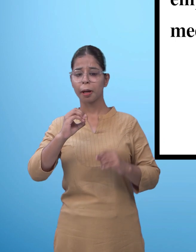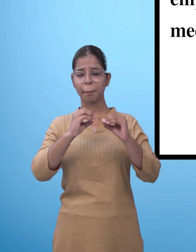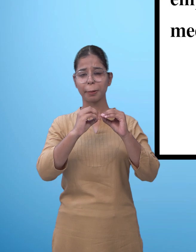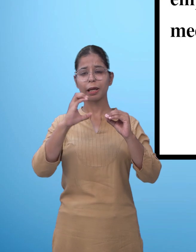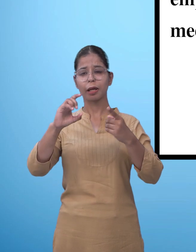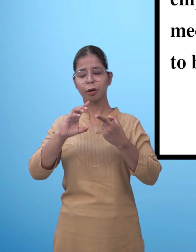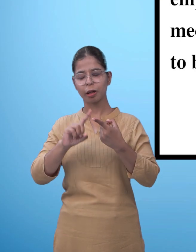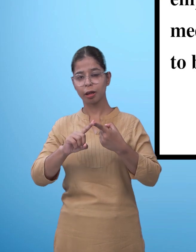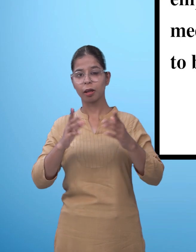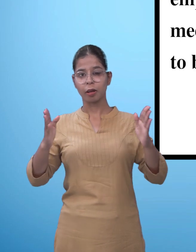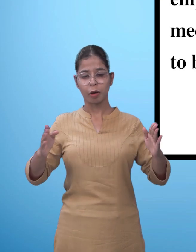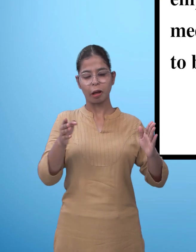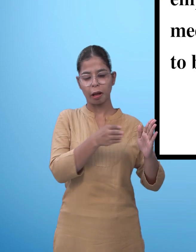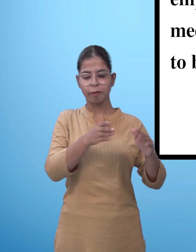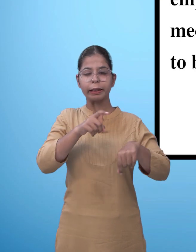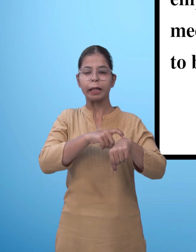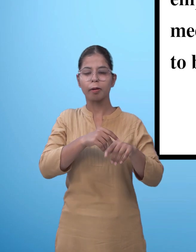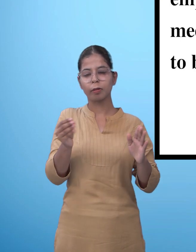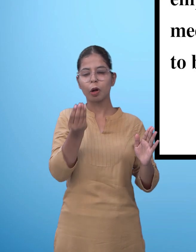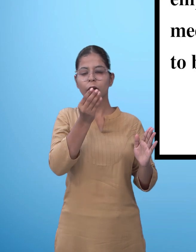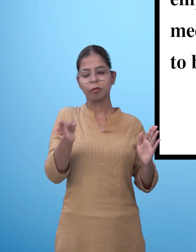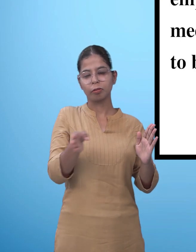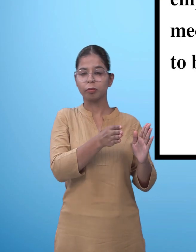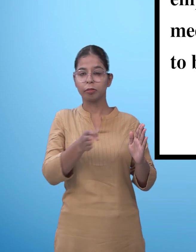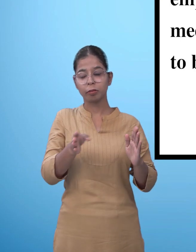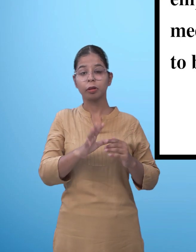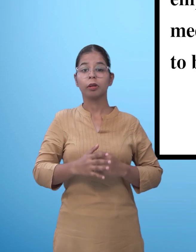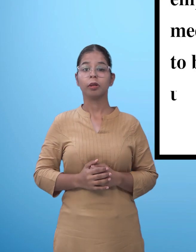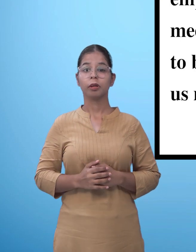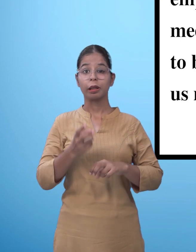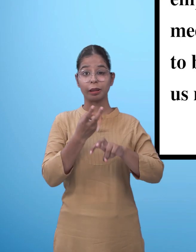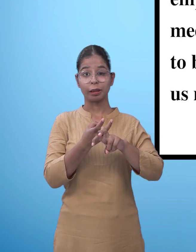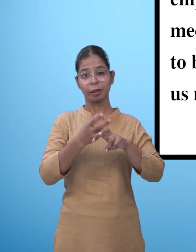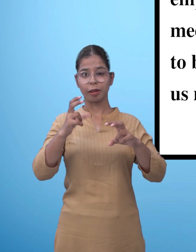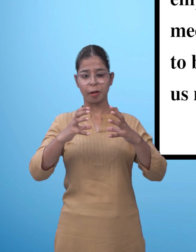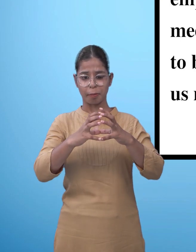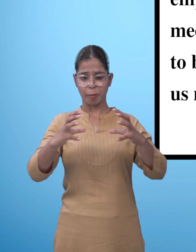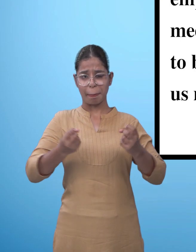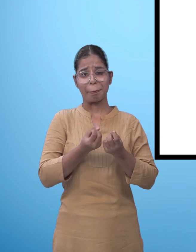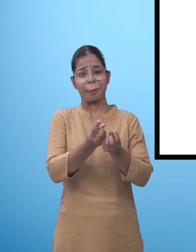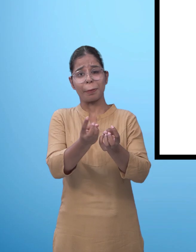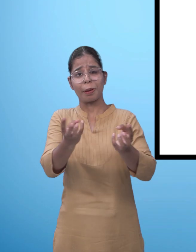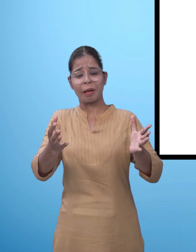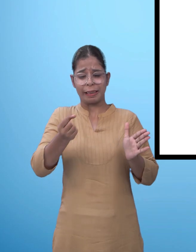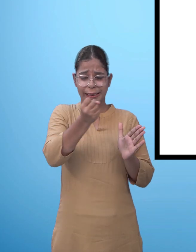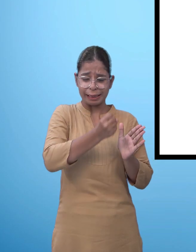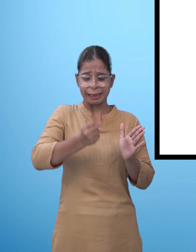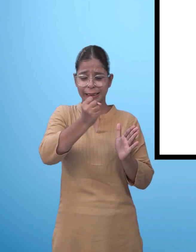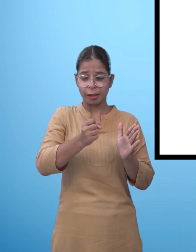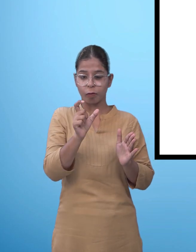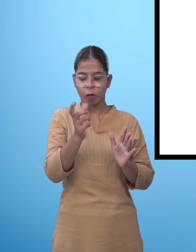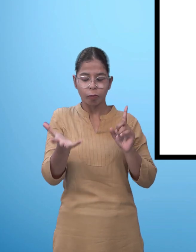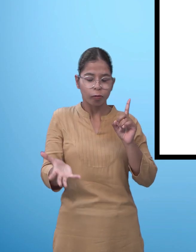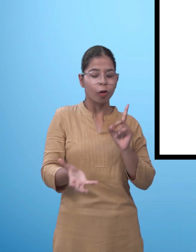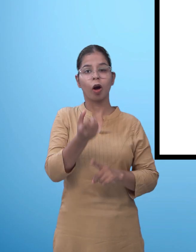can take his date to be about 250 BCE. As we will see, he left us many inscriptions. In one of them, he used